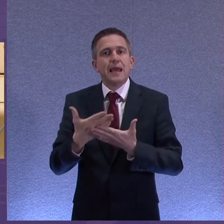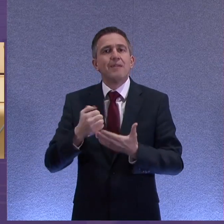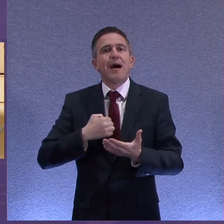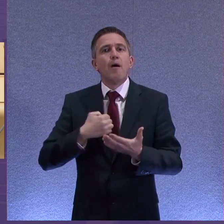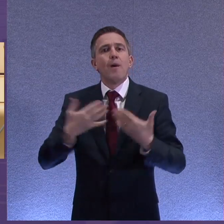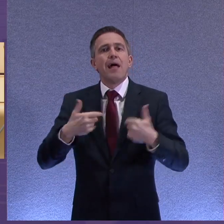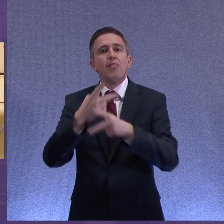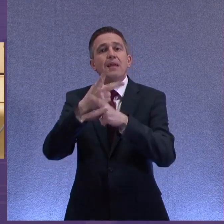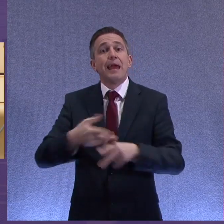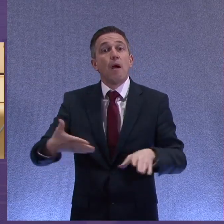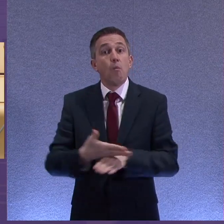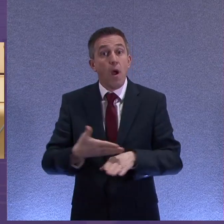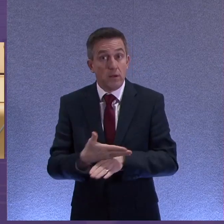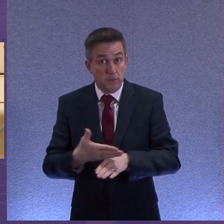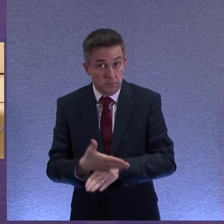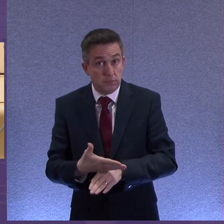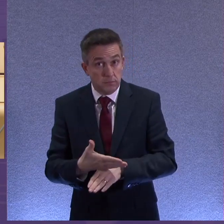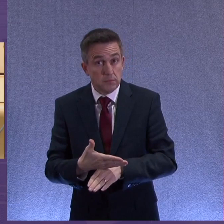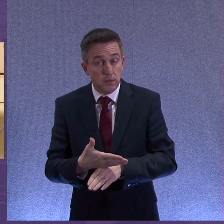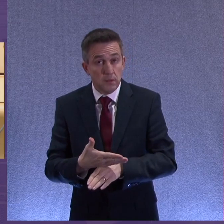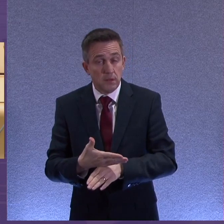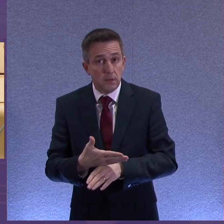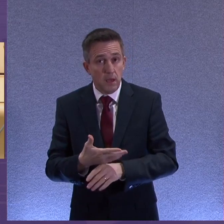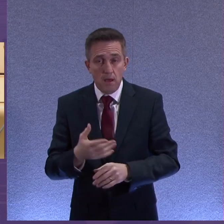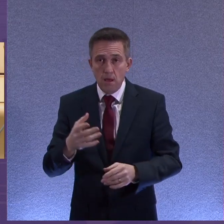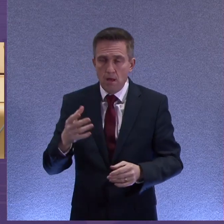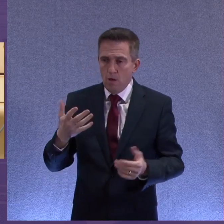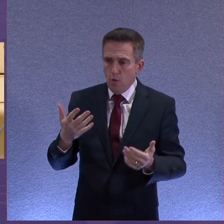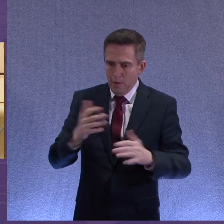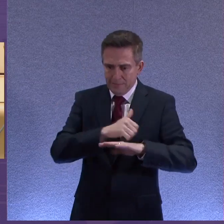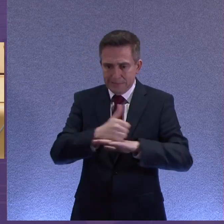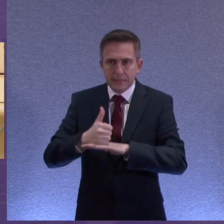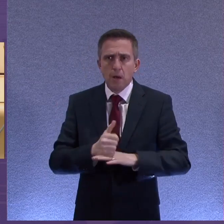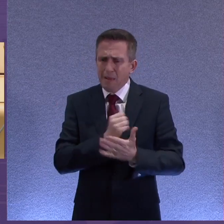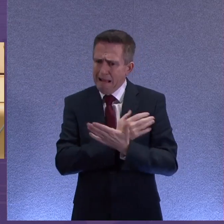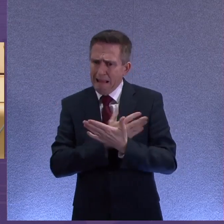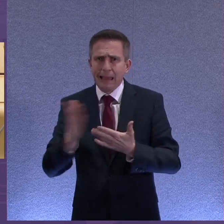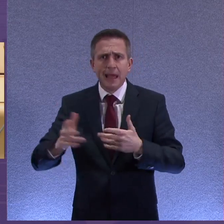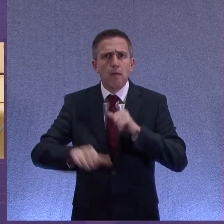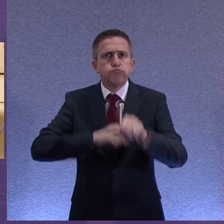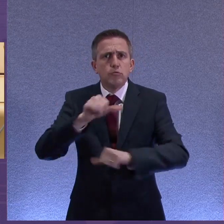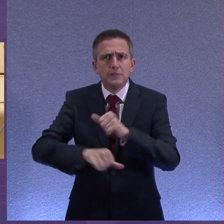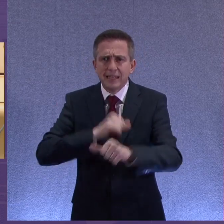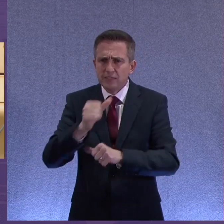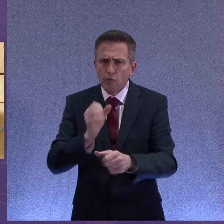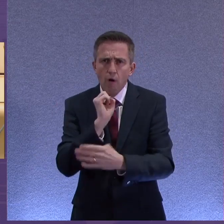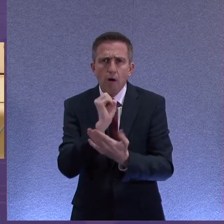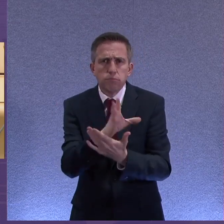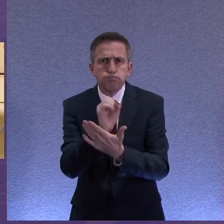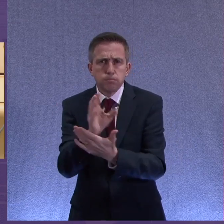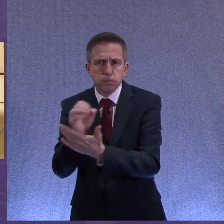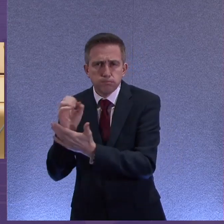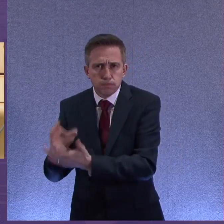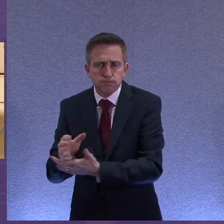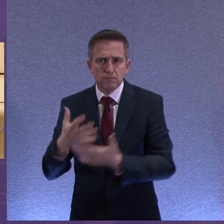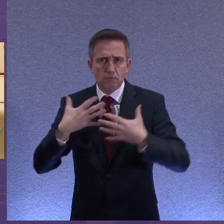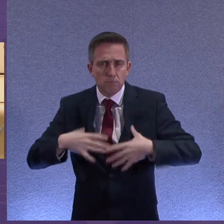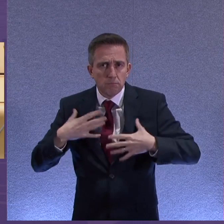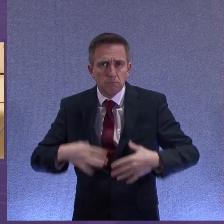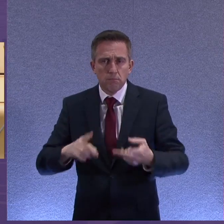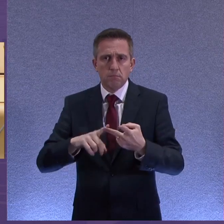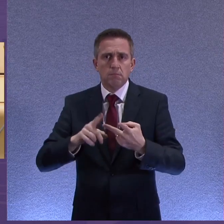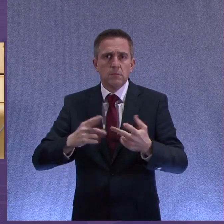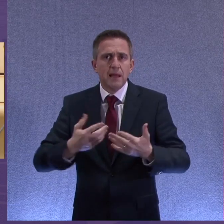and we now have a clear distribution work streams and clear advice and daily updates to